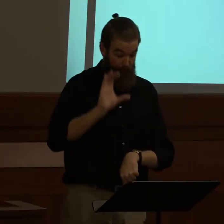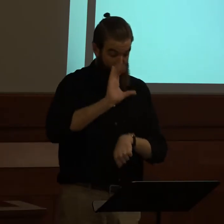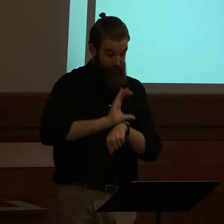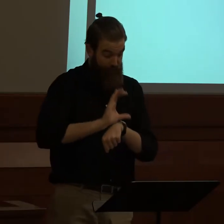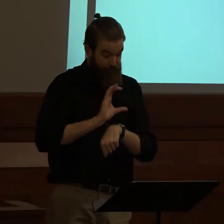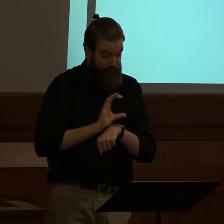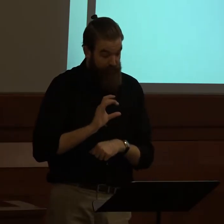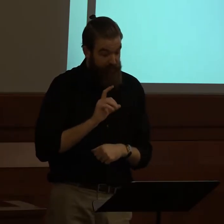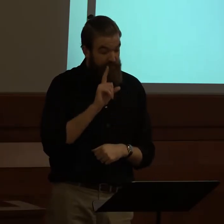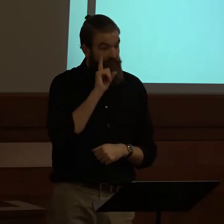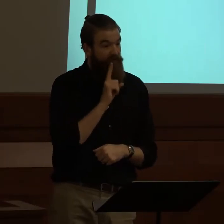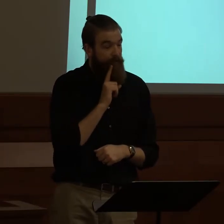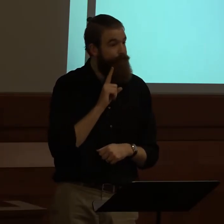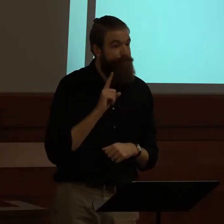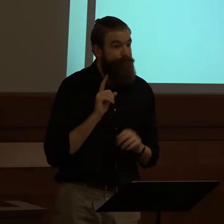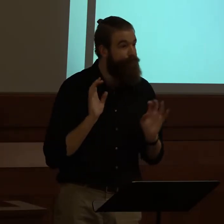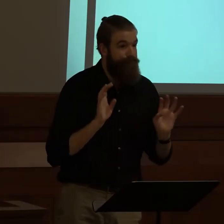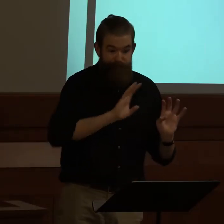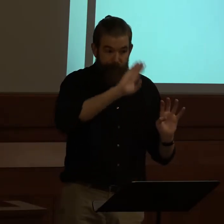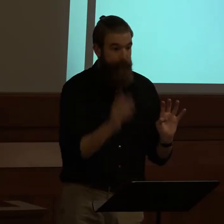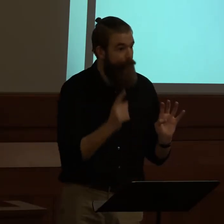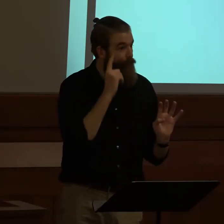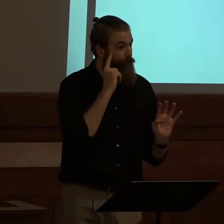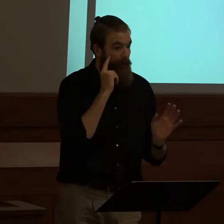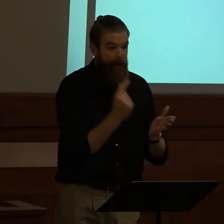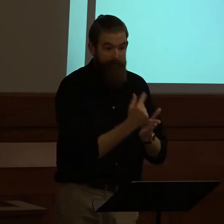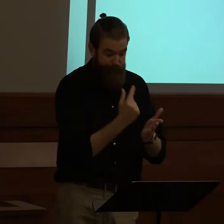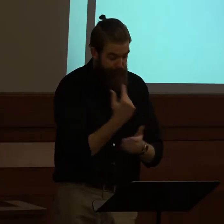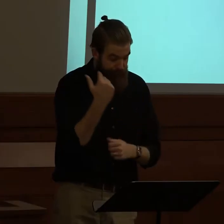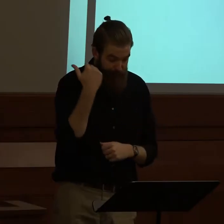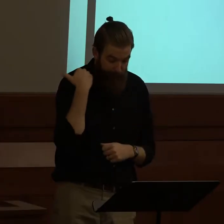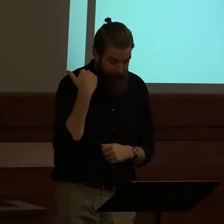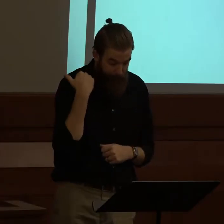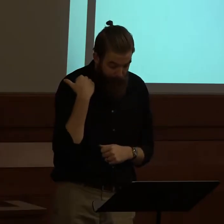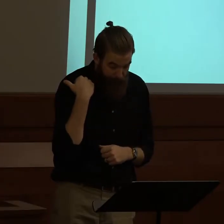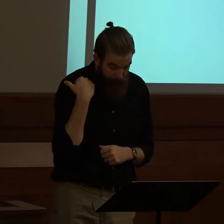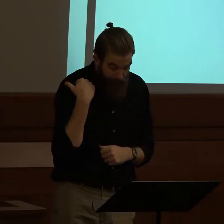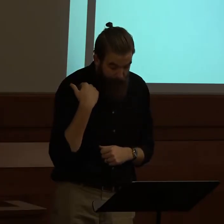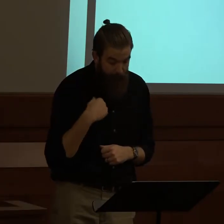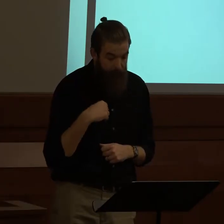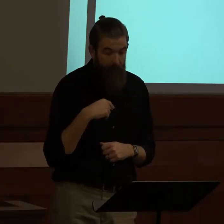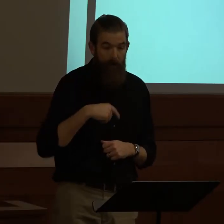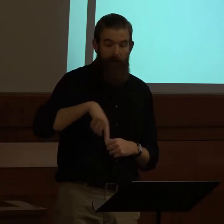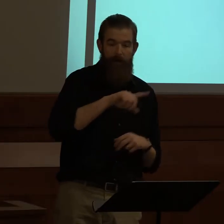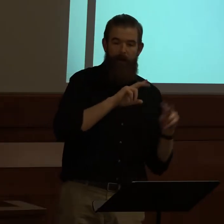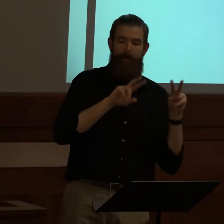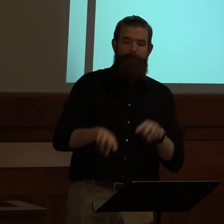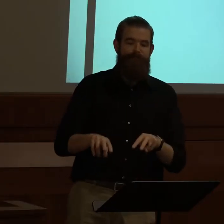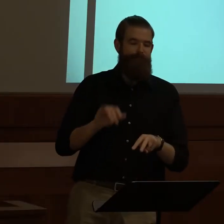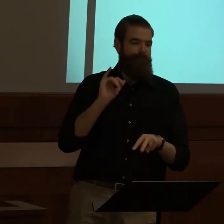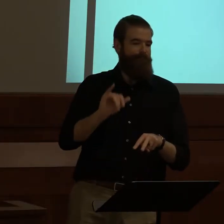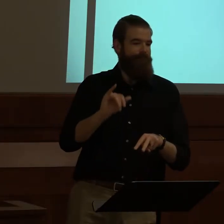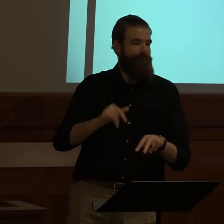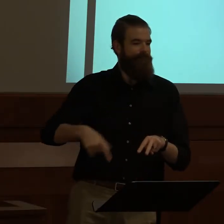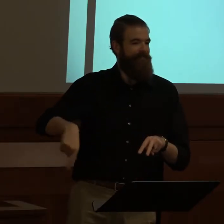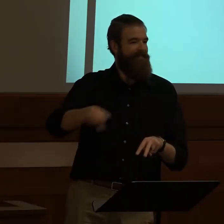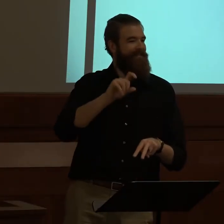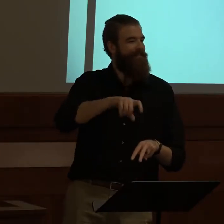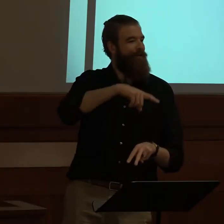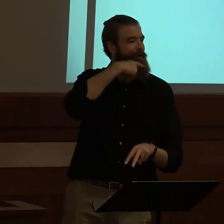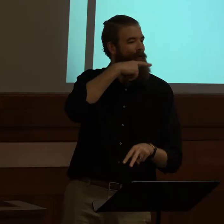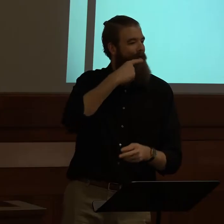America. In the 16th century in Spain, Ponce de Leon, the Benedictine monk who did